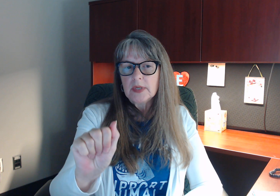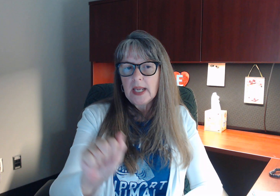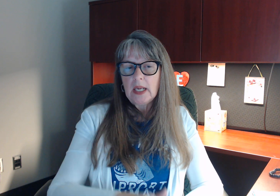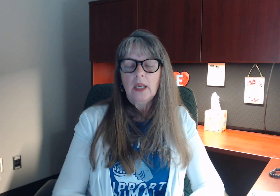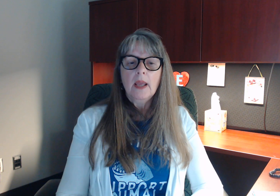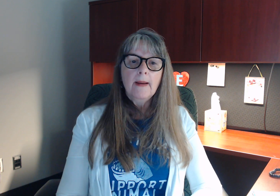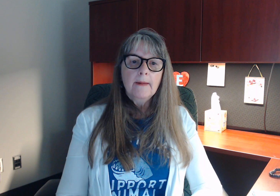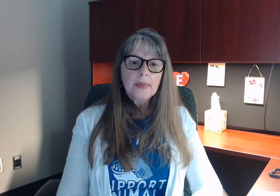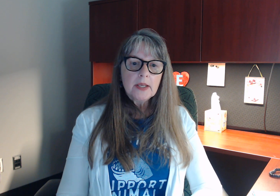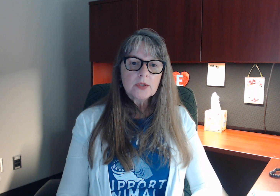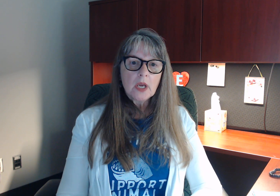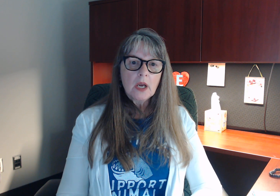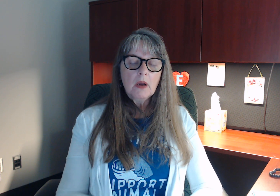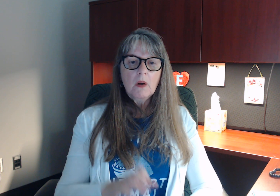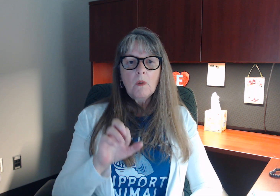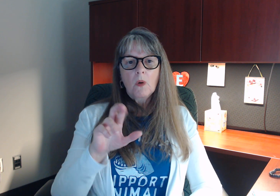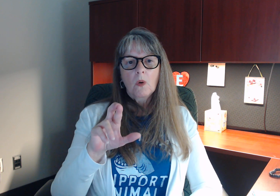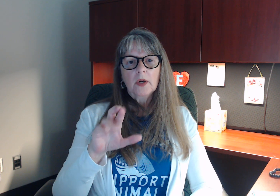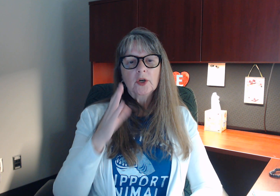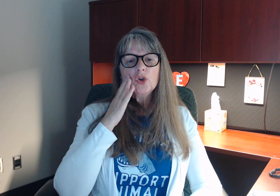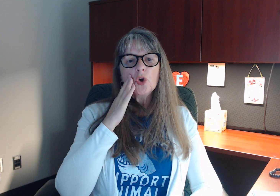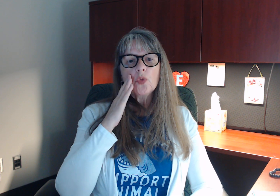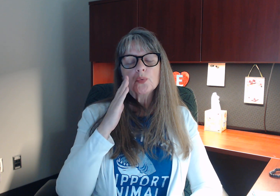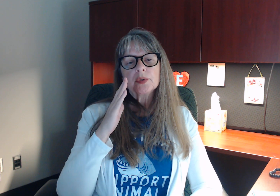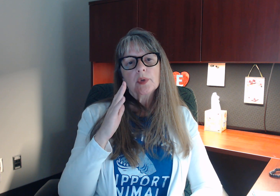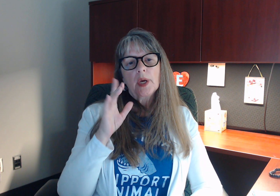A, pizza, or those